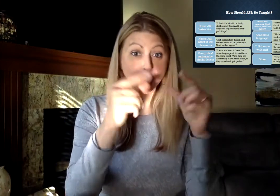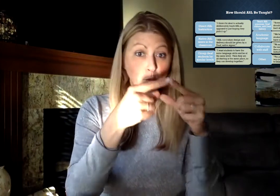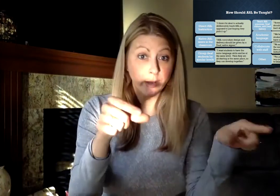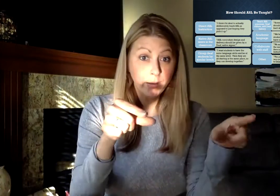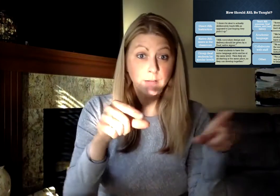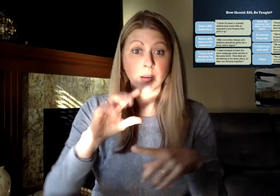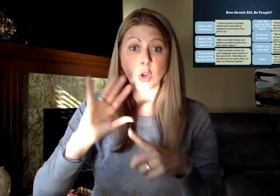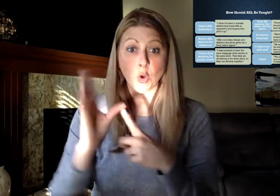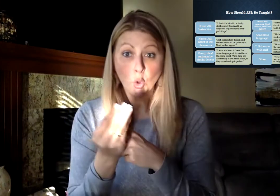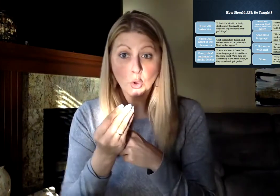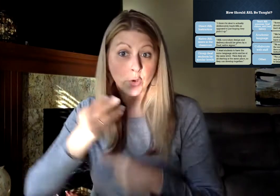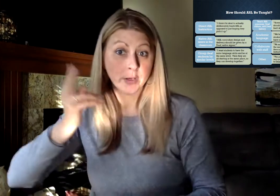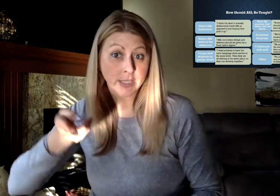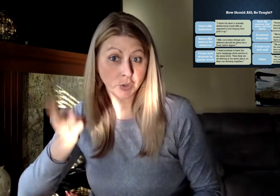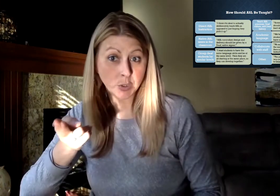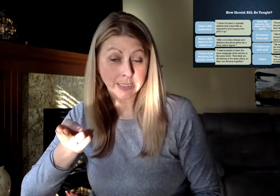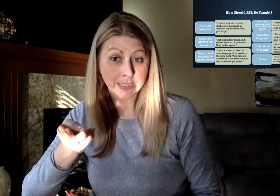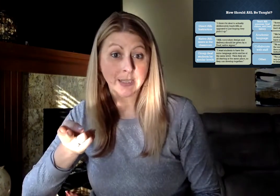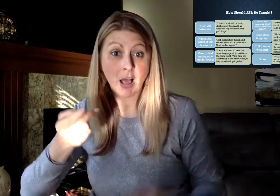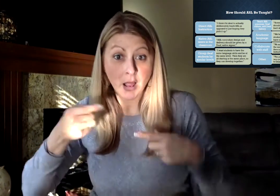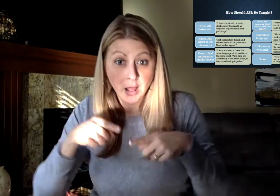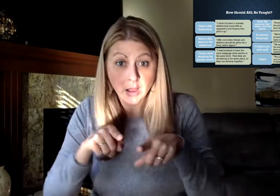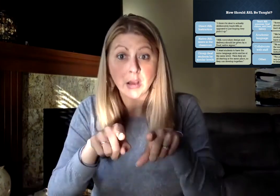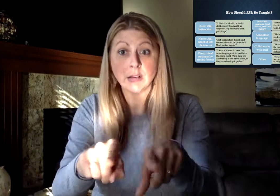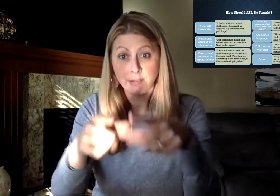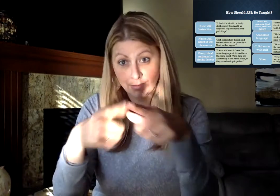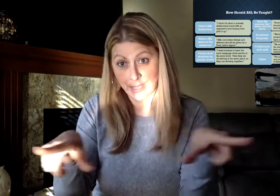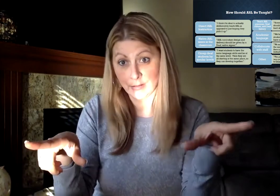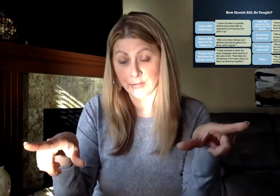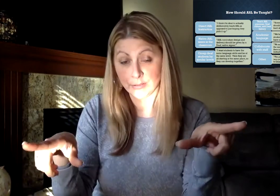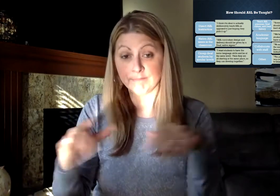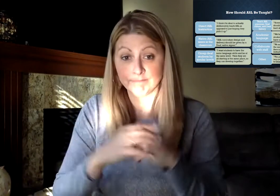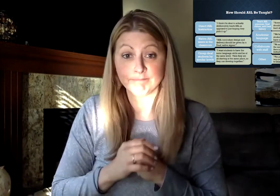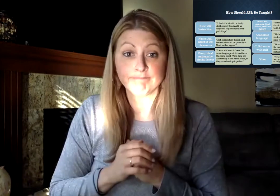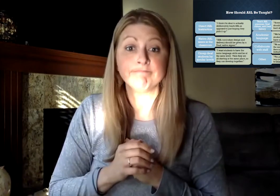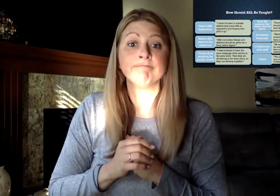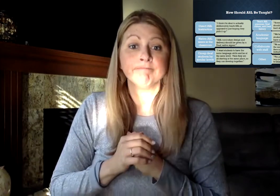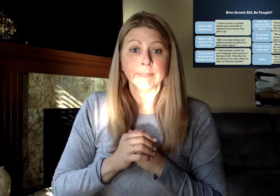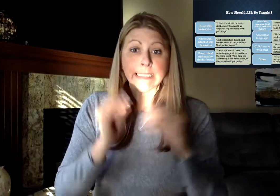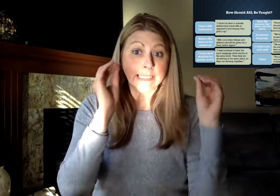Teaching ASL grammar, culture, and history alongside the language.